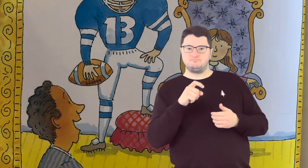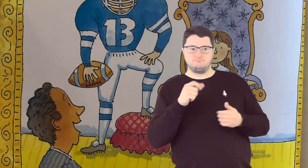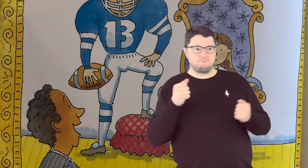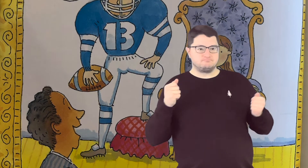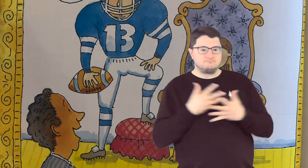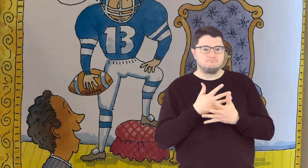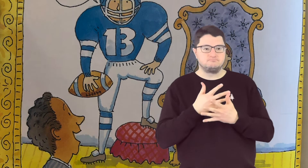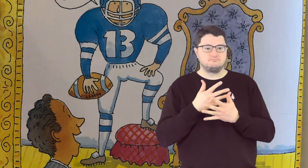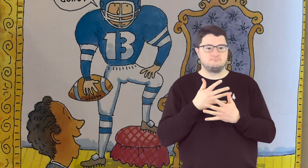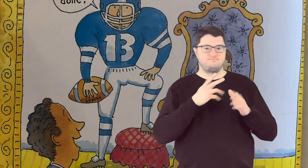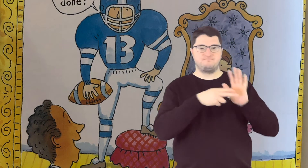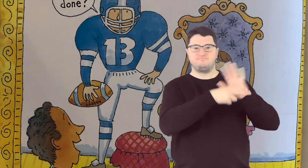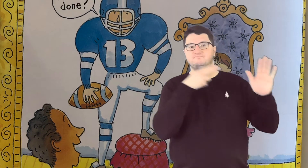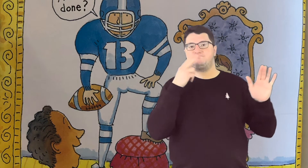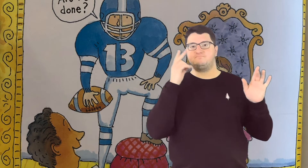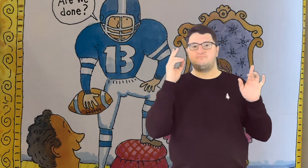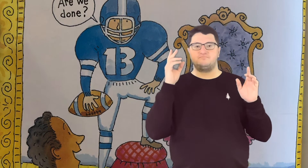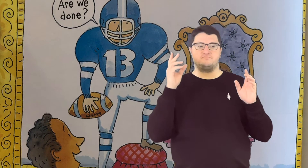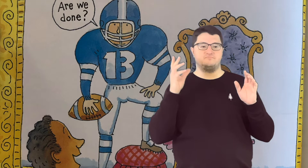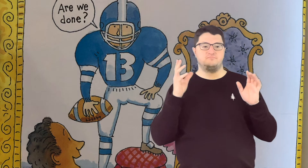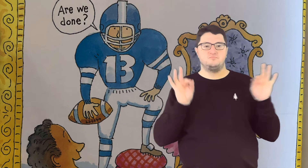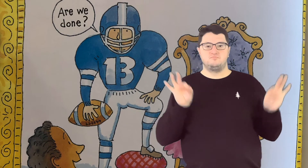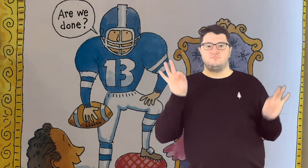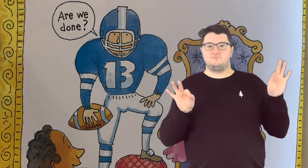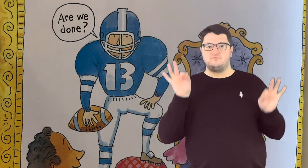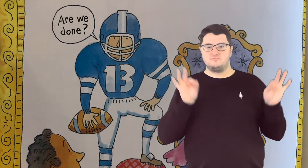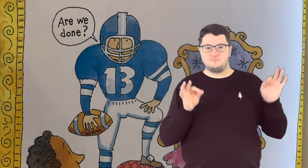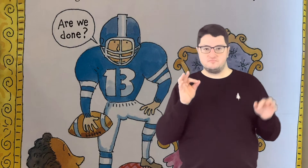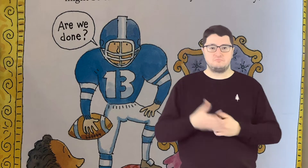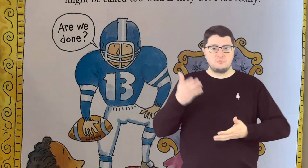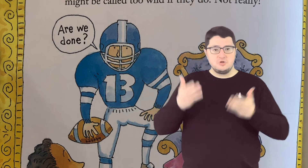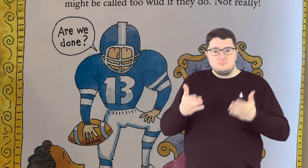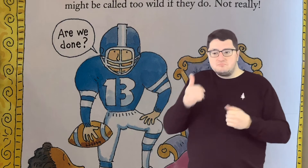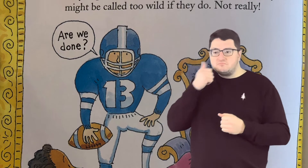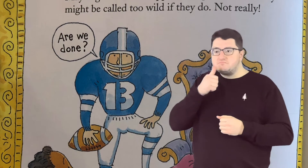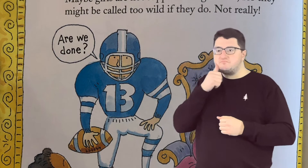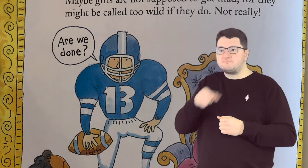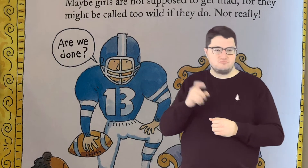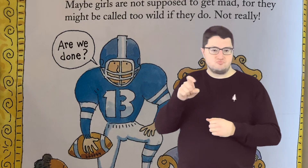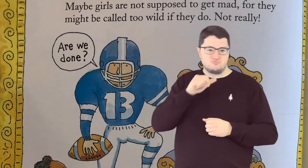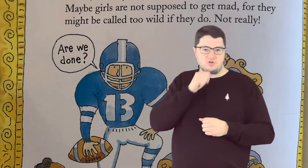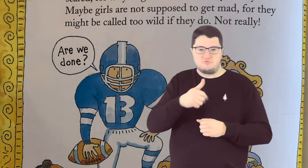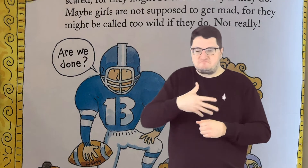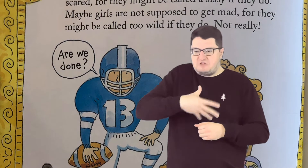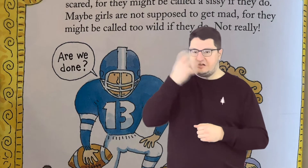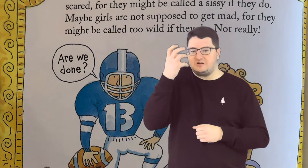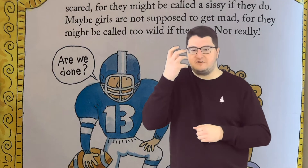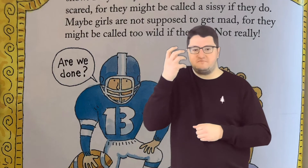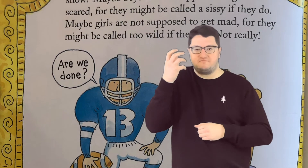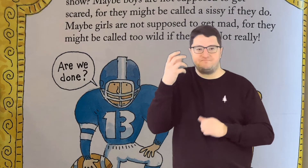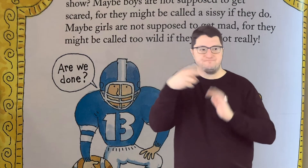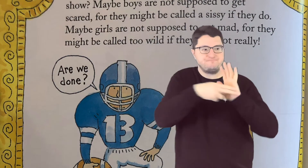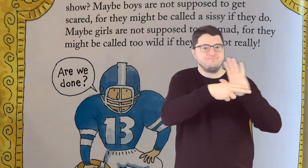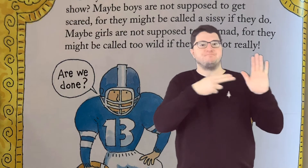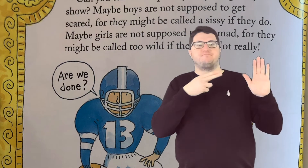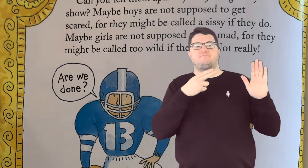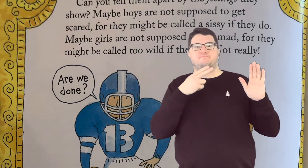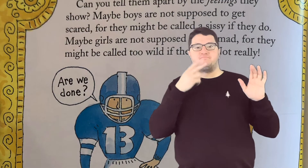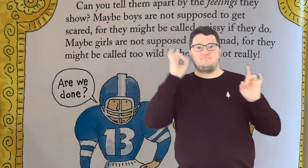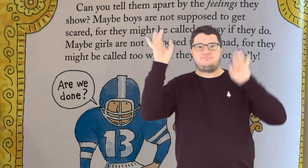be called a sissy if they do. Maybe girls are not supposed to get mad, for they might be called